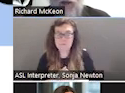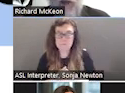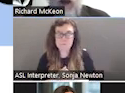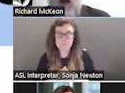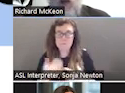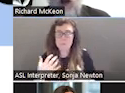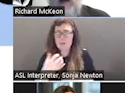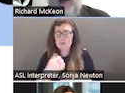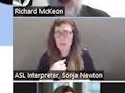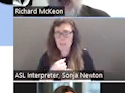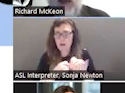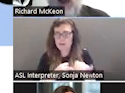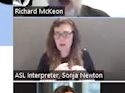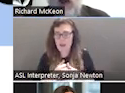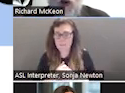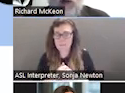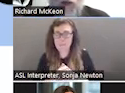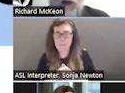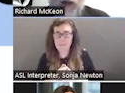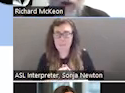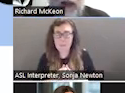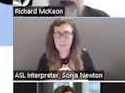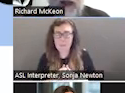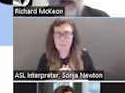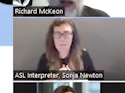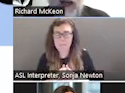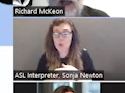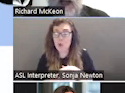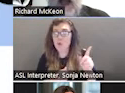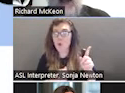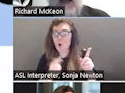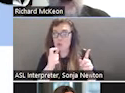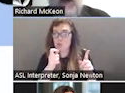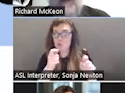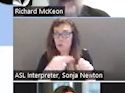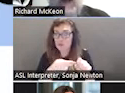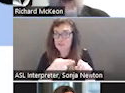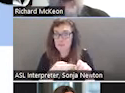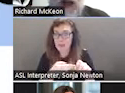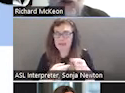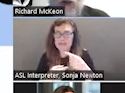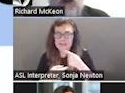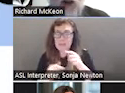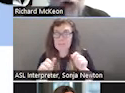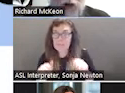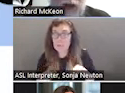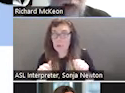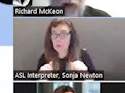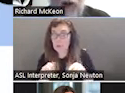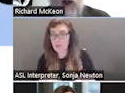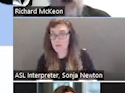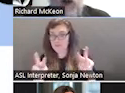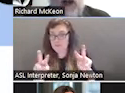panel was that those who participated indicated that there could be significant value in